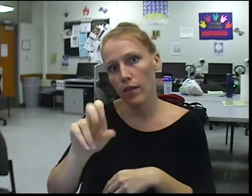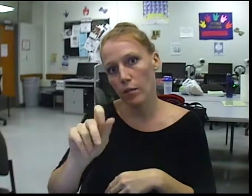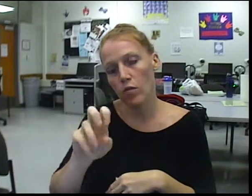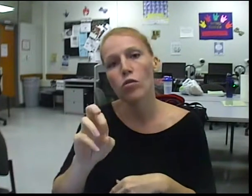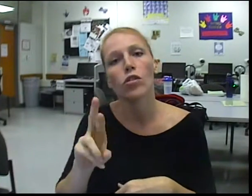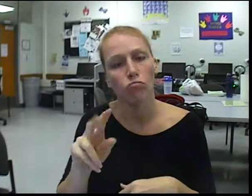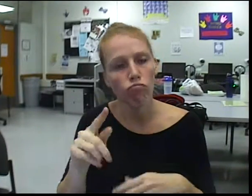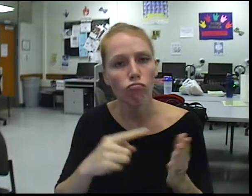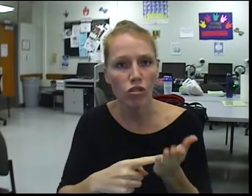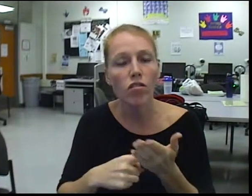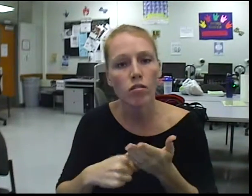Does everybody have this?